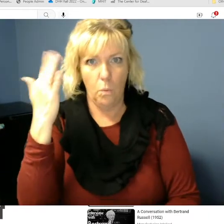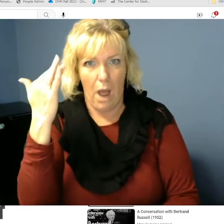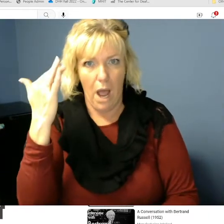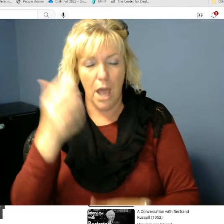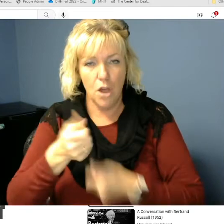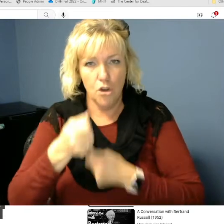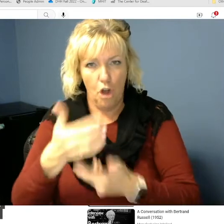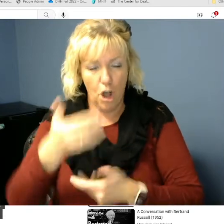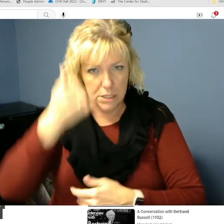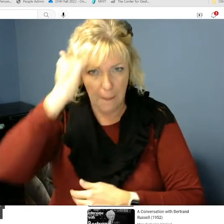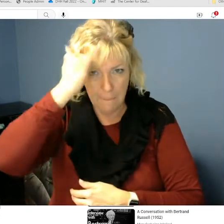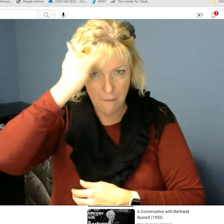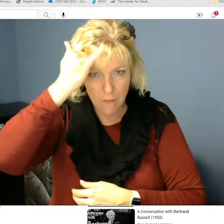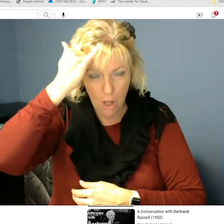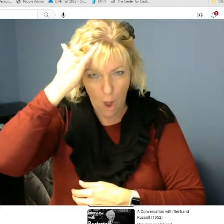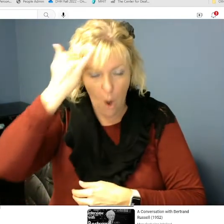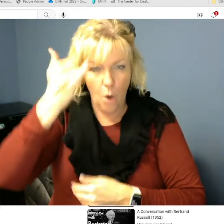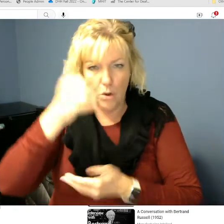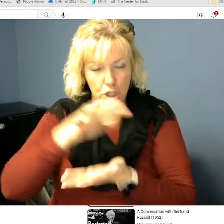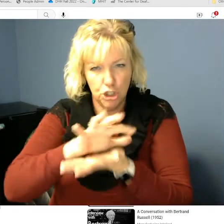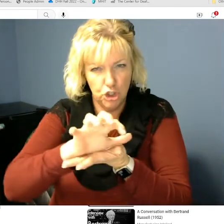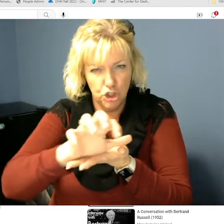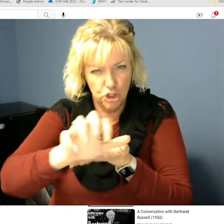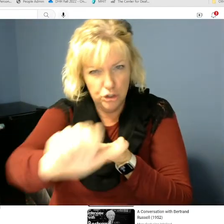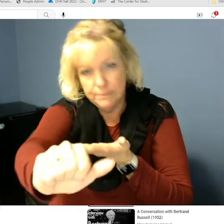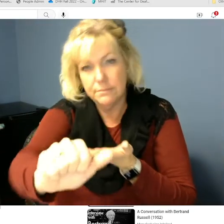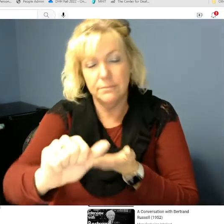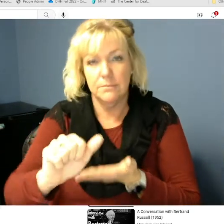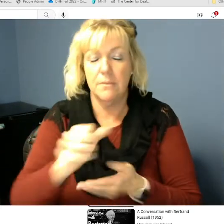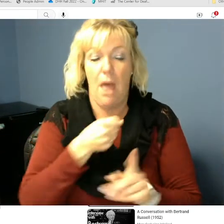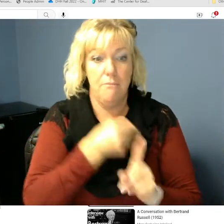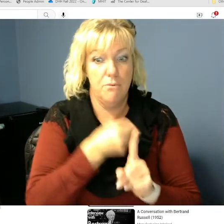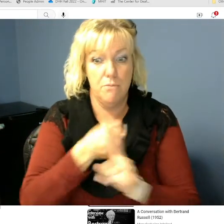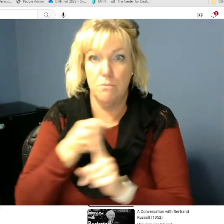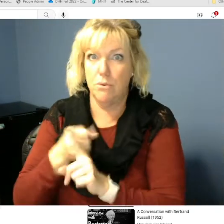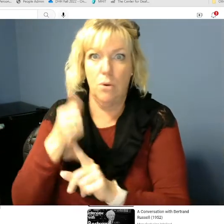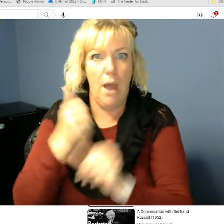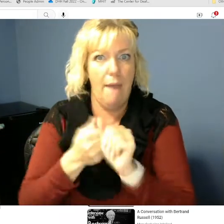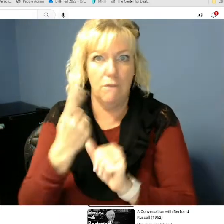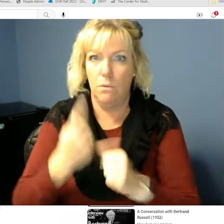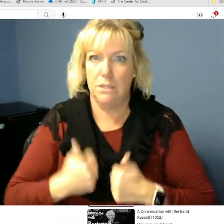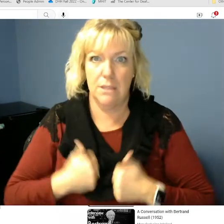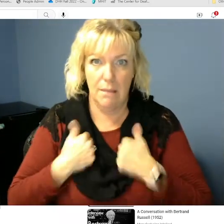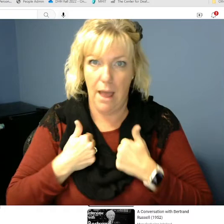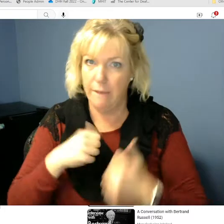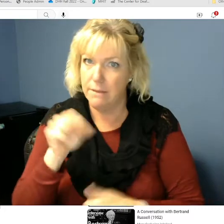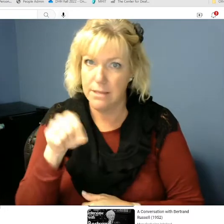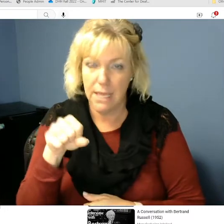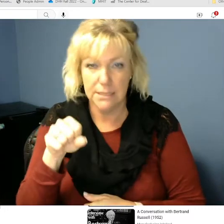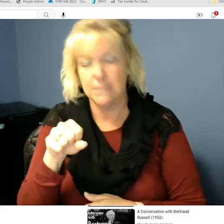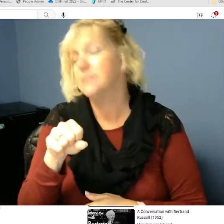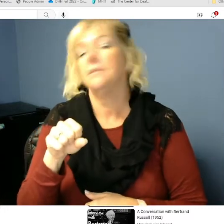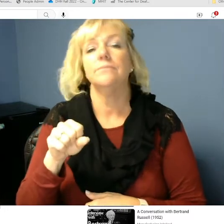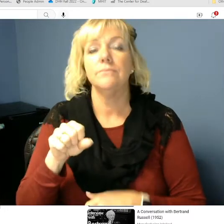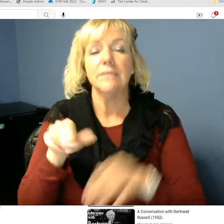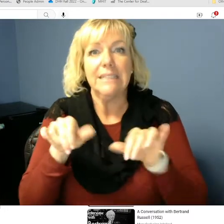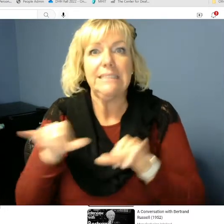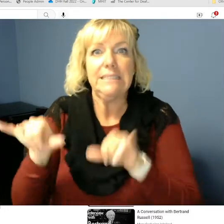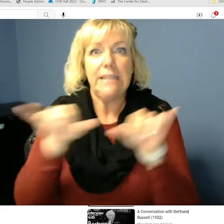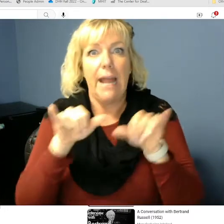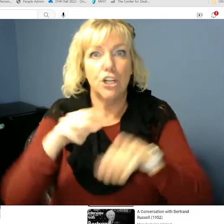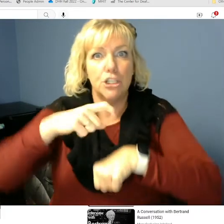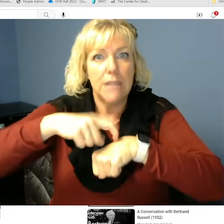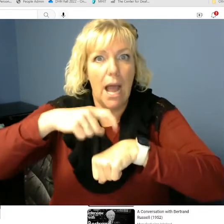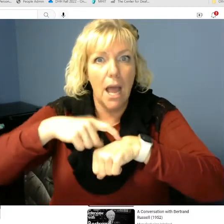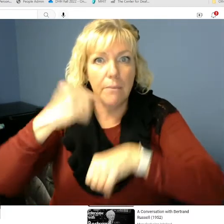buffalo. We'll see it's going to affect everyone's life, though, in terms of time. It's going to create standardized